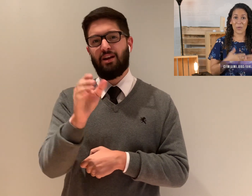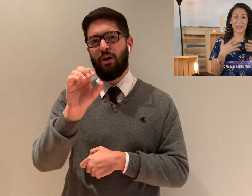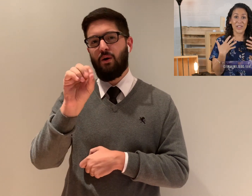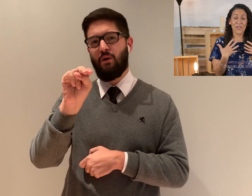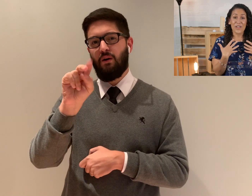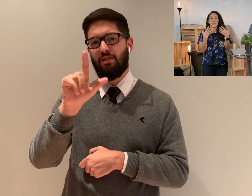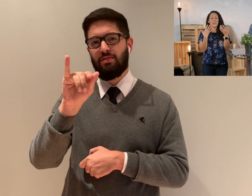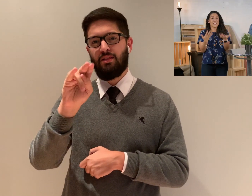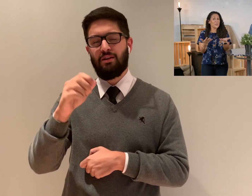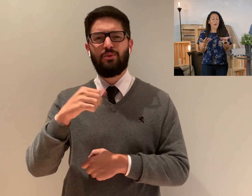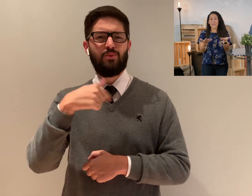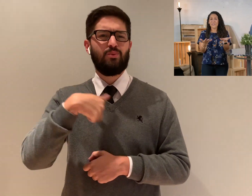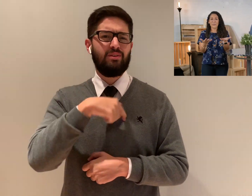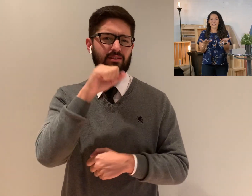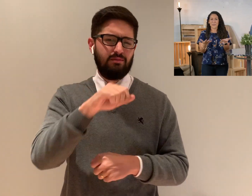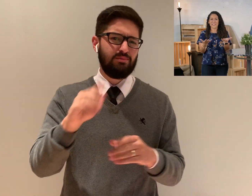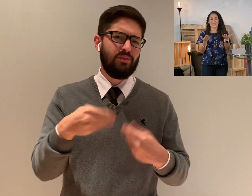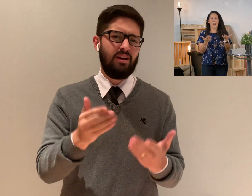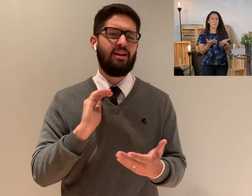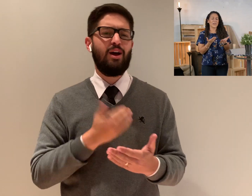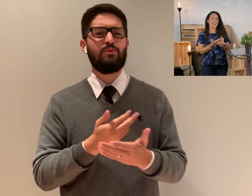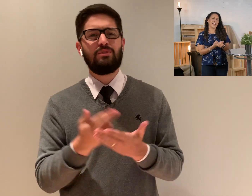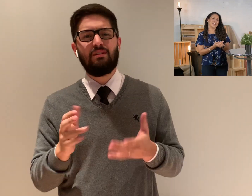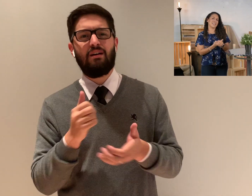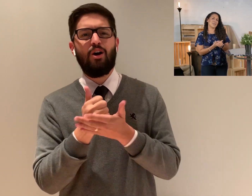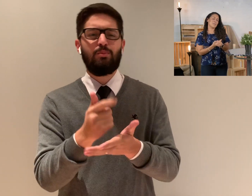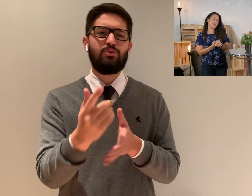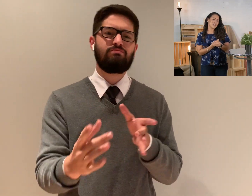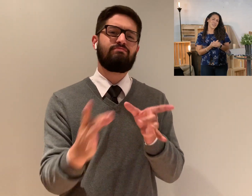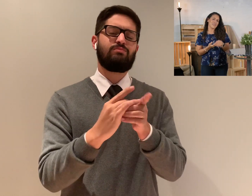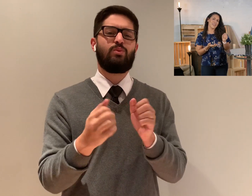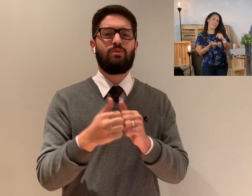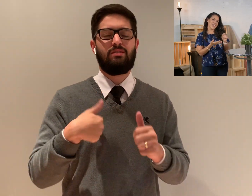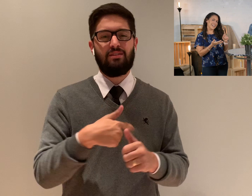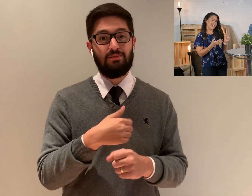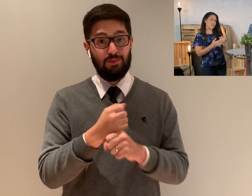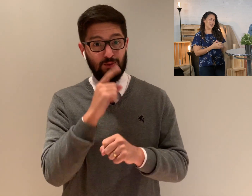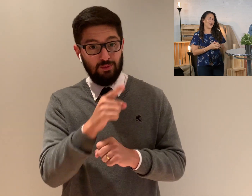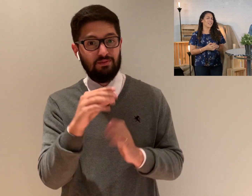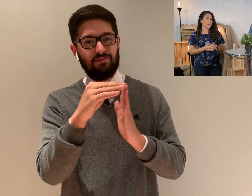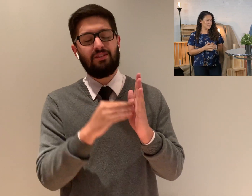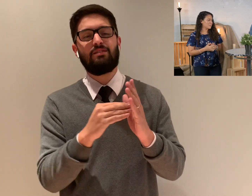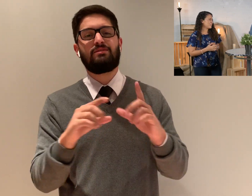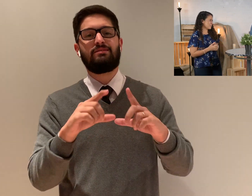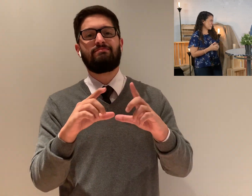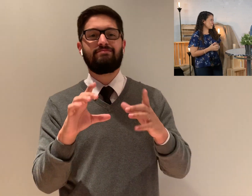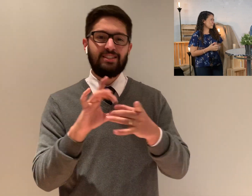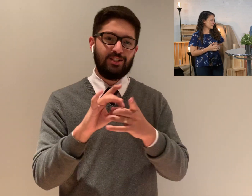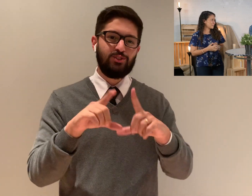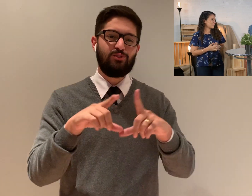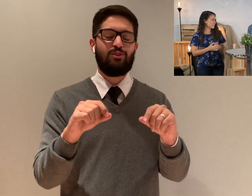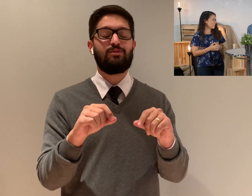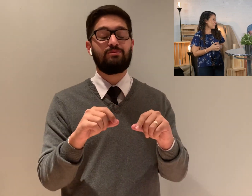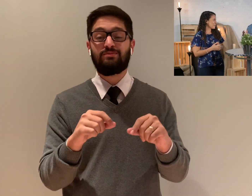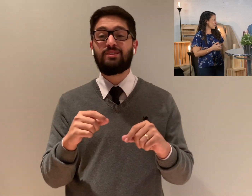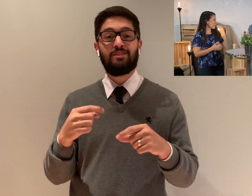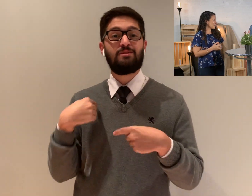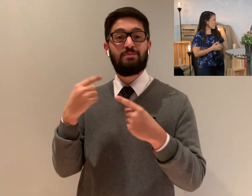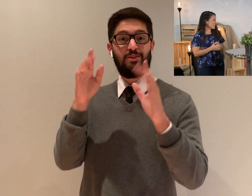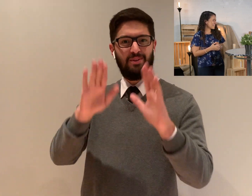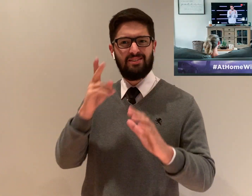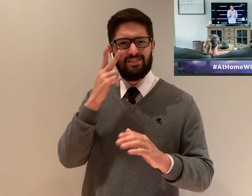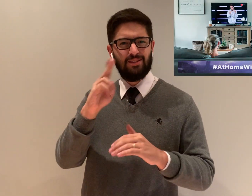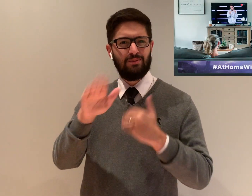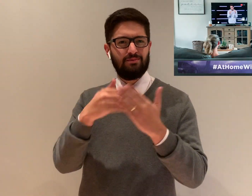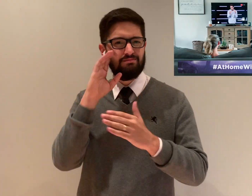cfmiami.org/online, where we'd love to give you all of our resources and help you get connected. So be sure to fill out that connection card there. You know, it's been great also seeing all